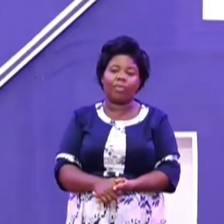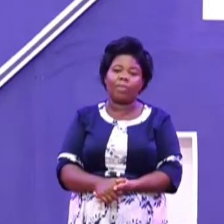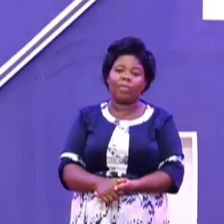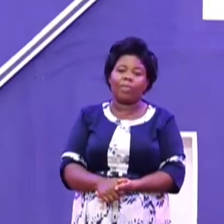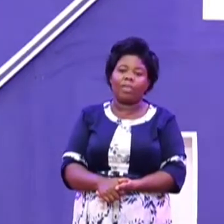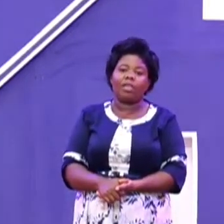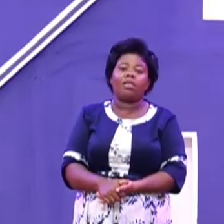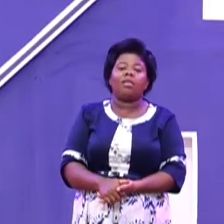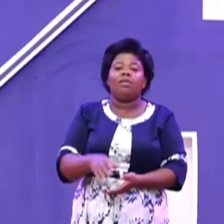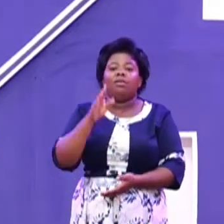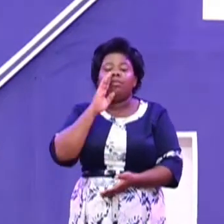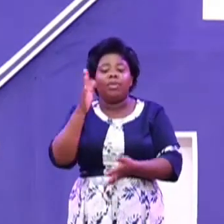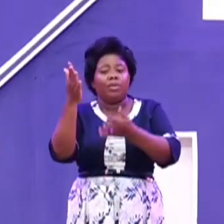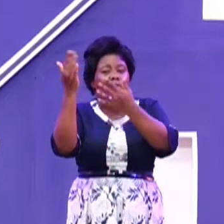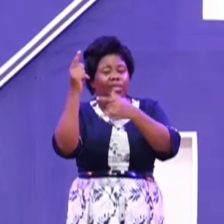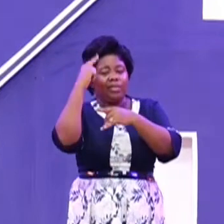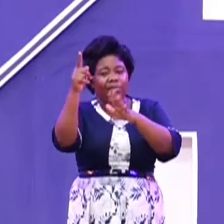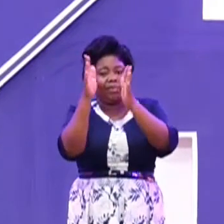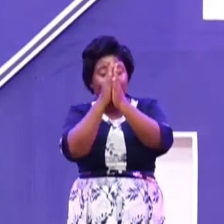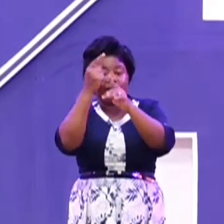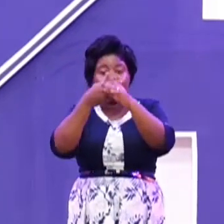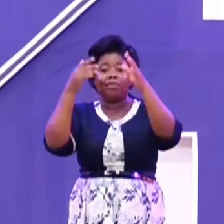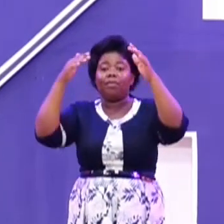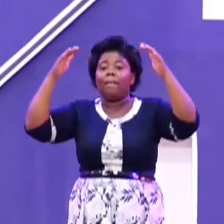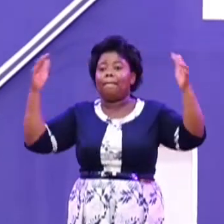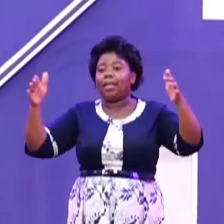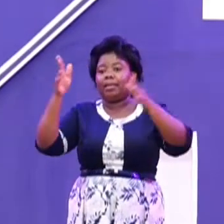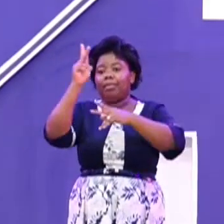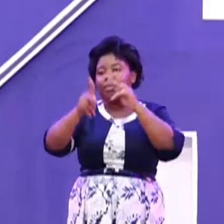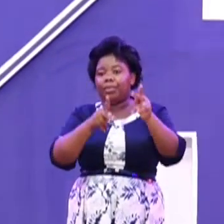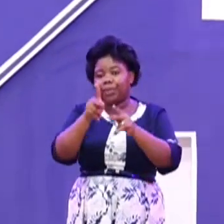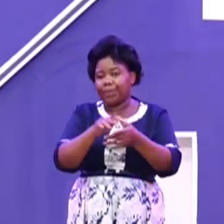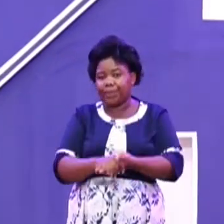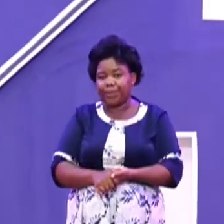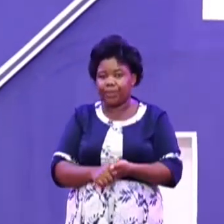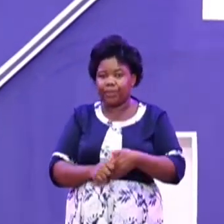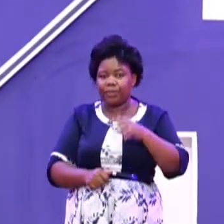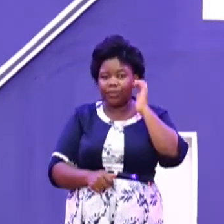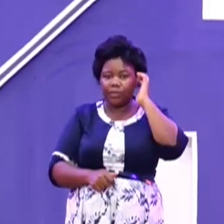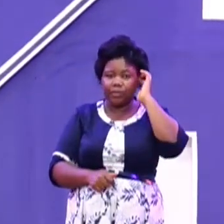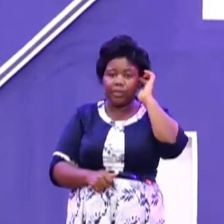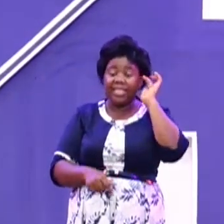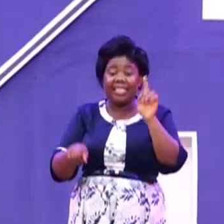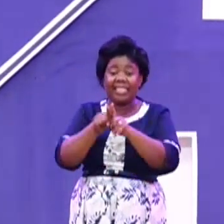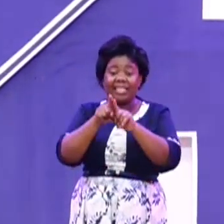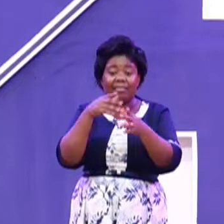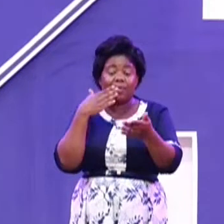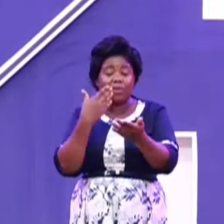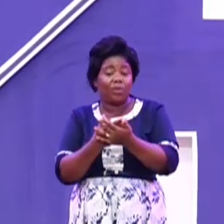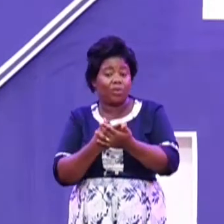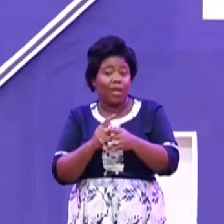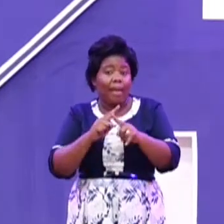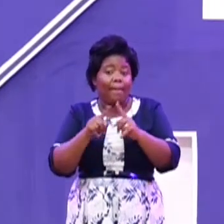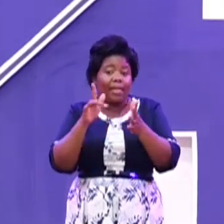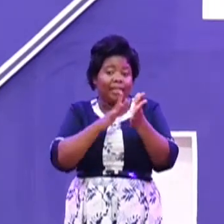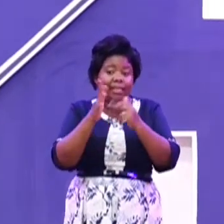You keep waiting for the prayers from the big people. Ojiro olindira esale ziveri abantu abanene. They are good also. Nunji na zon. But